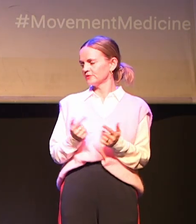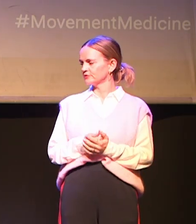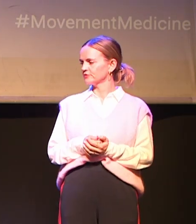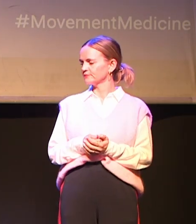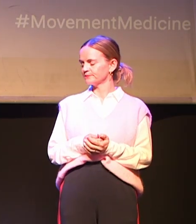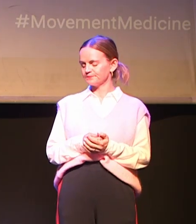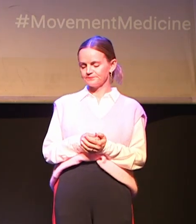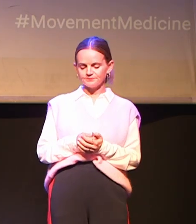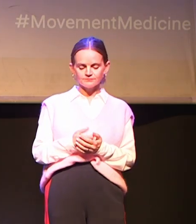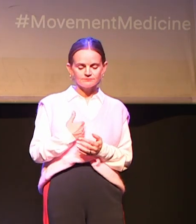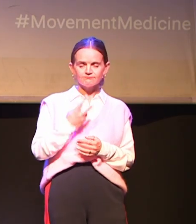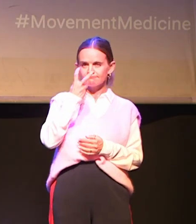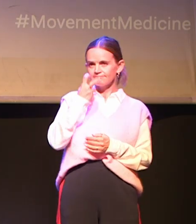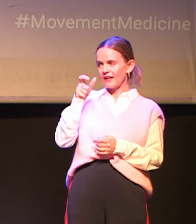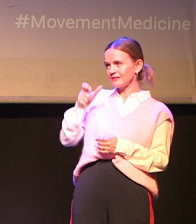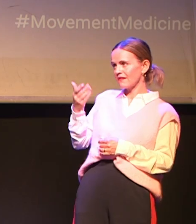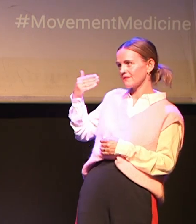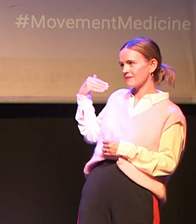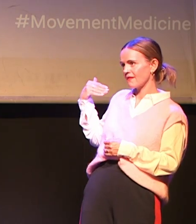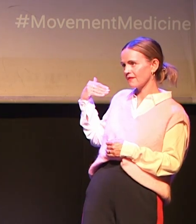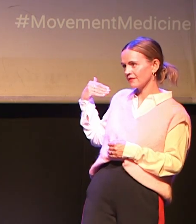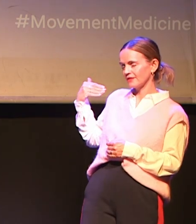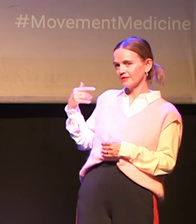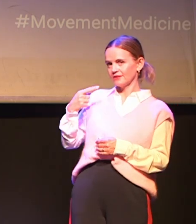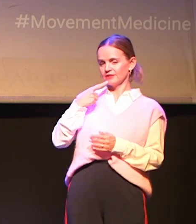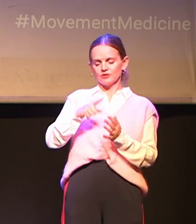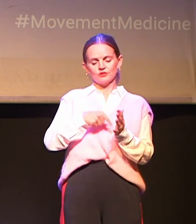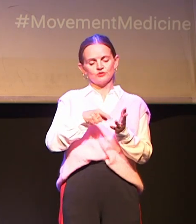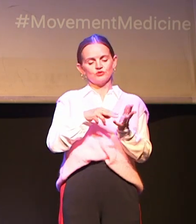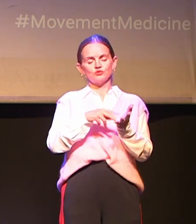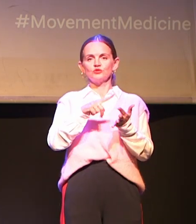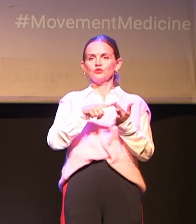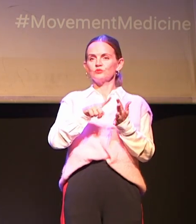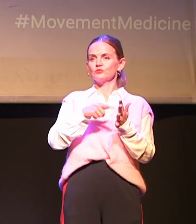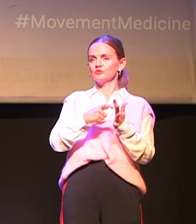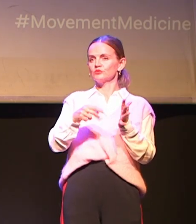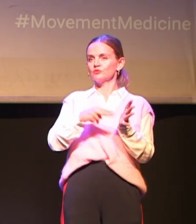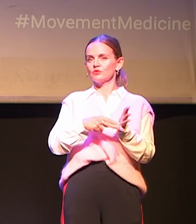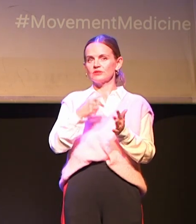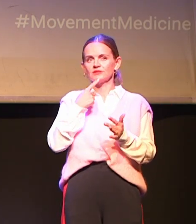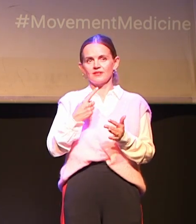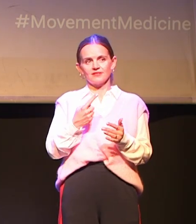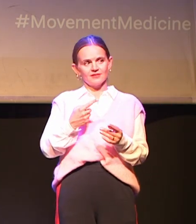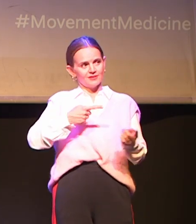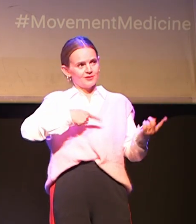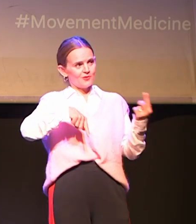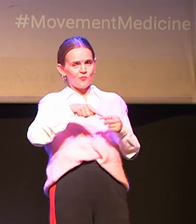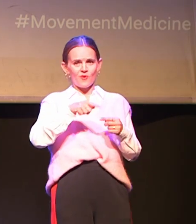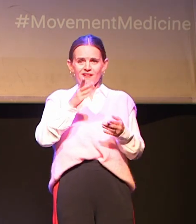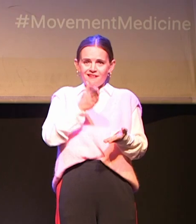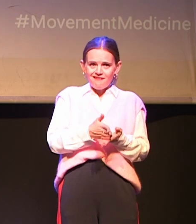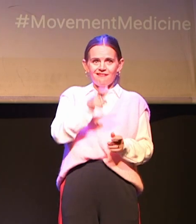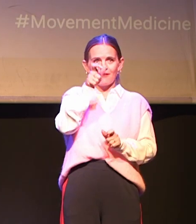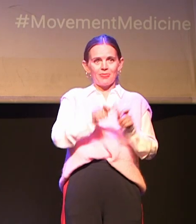Ancestor June Jordan, when she said we're the ones that we've been waiting for, like, that's with me all the time. But she didn't go,